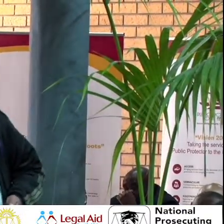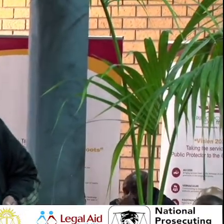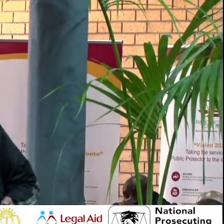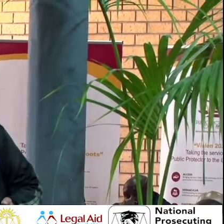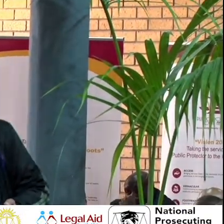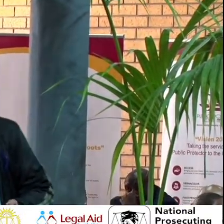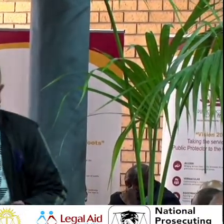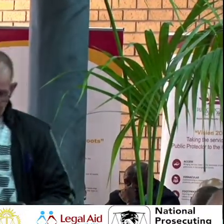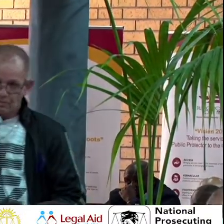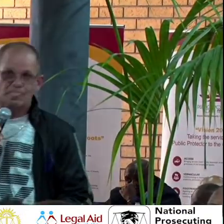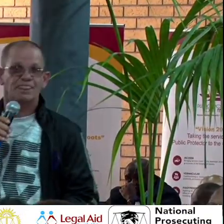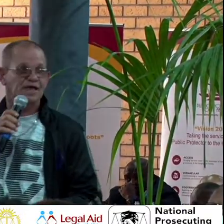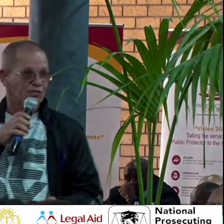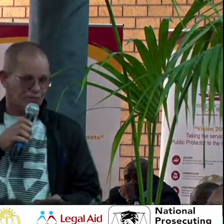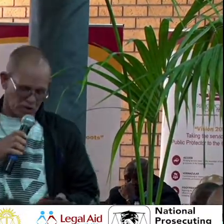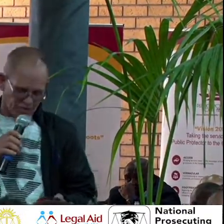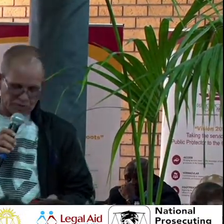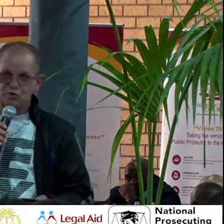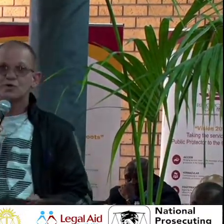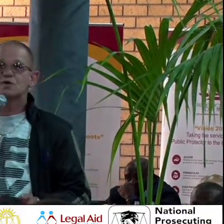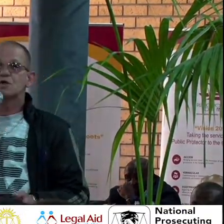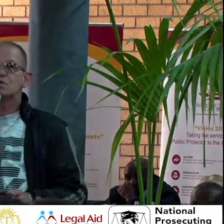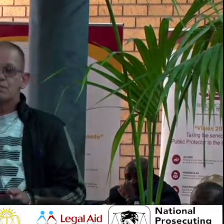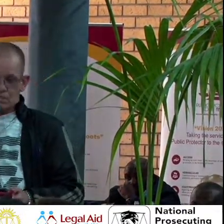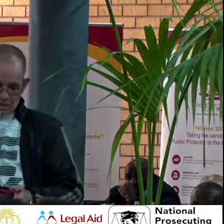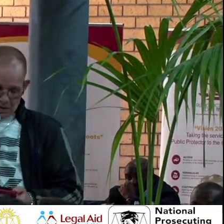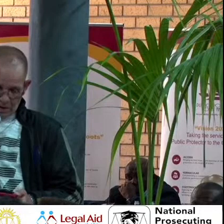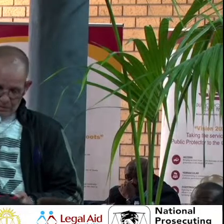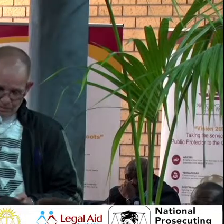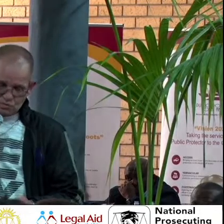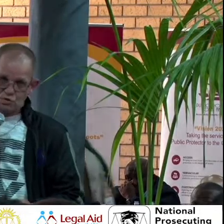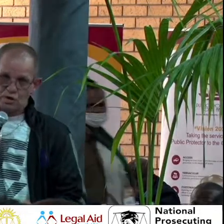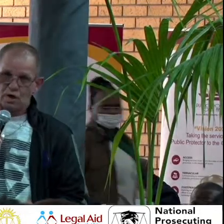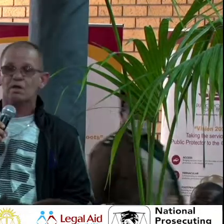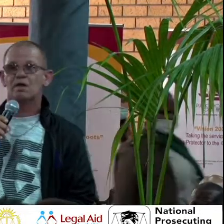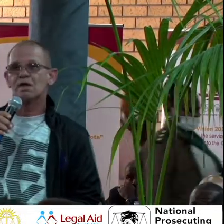Greetings, everybody. Thank you for the opportunity.